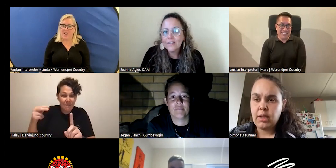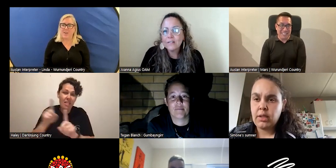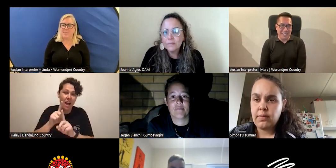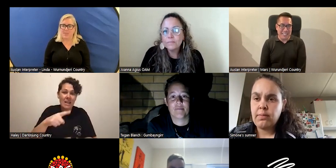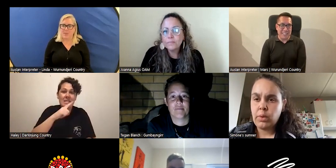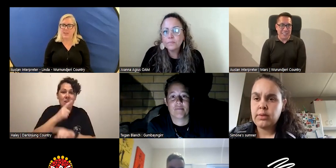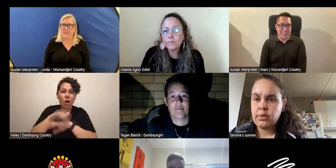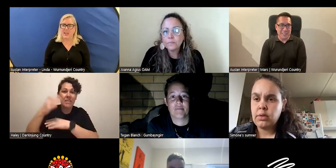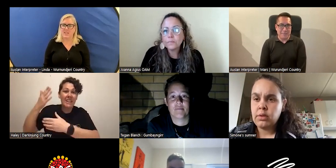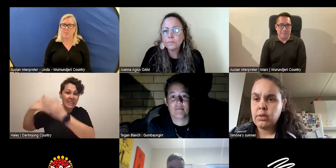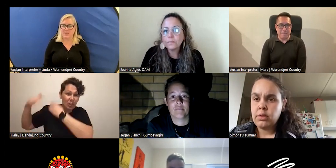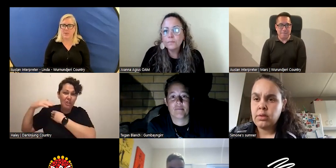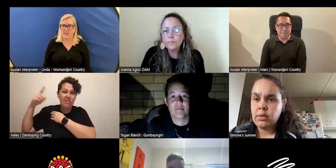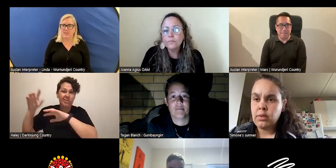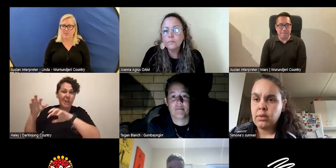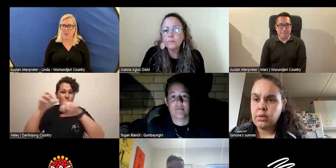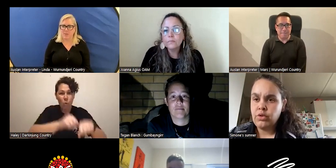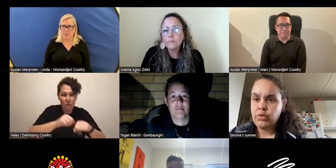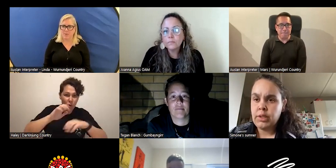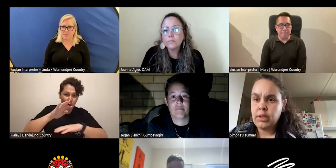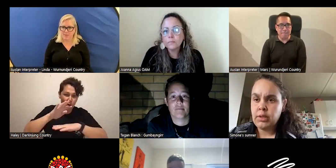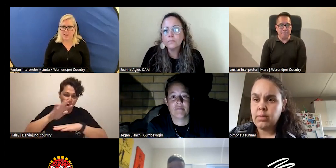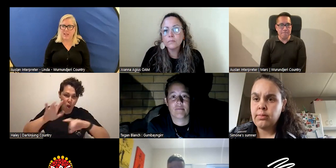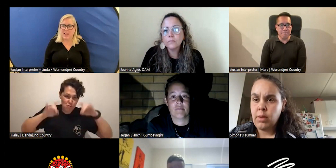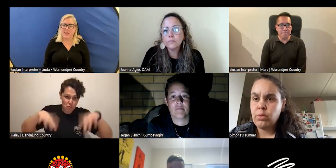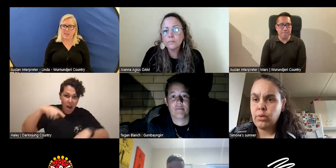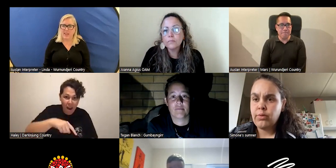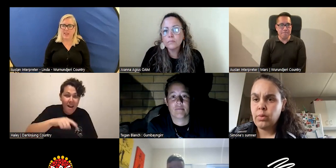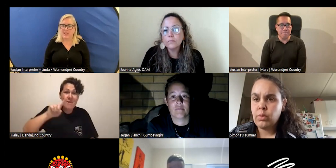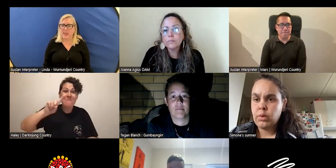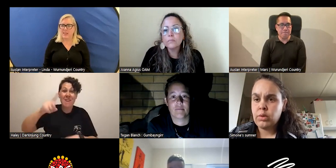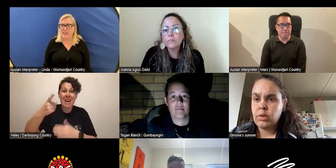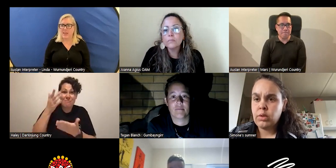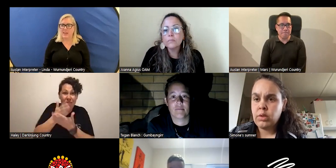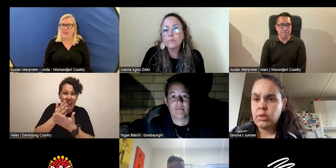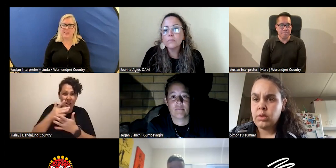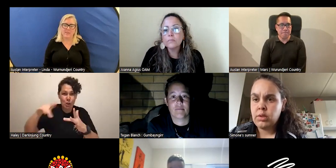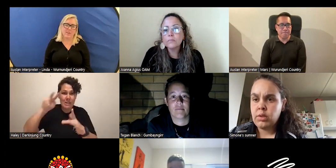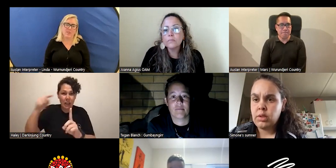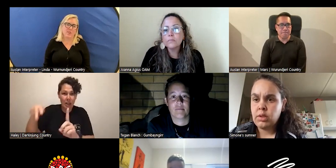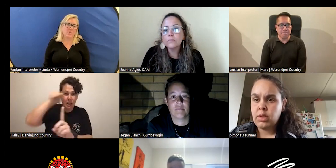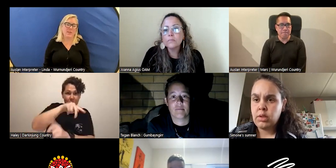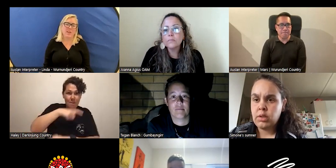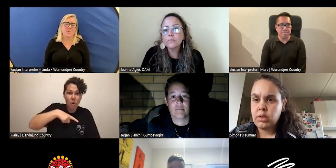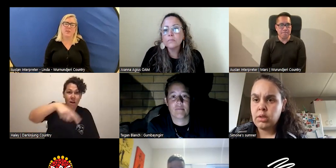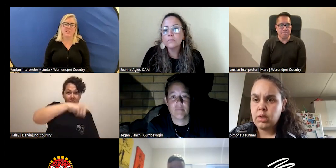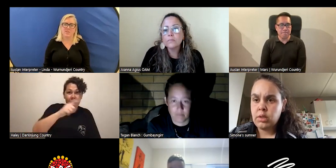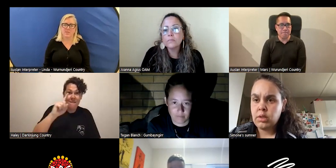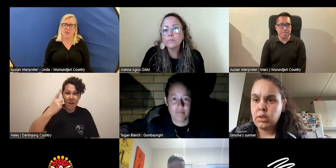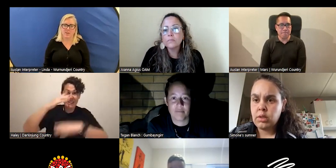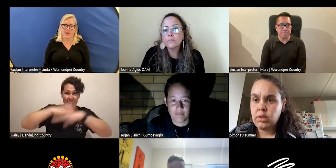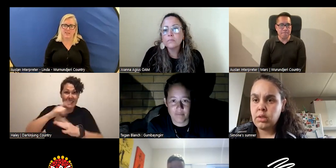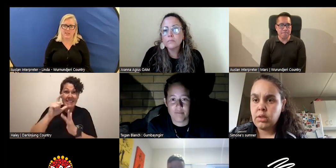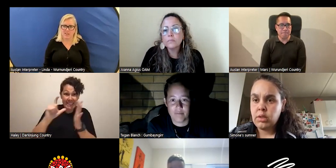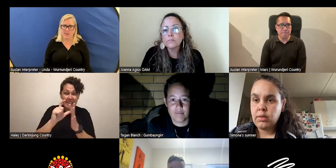I hope that we can change the perspective of people's looking at that. You know we've got a history